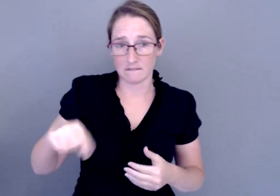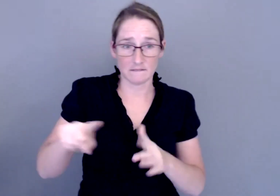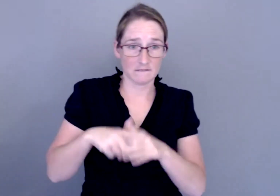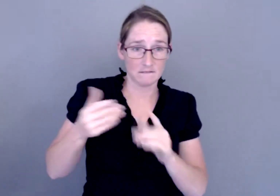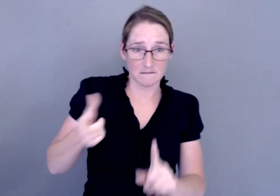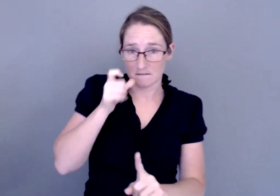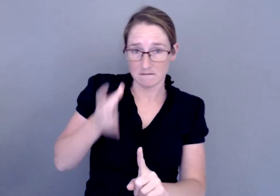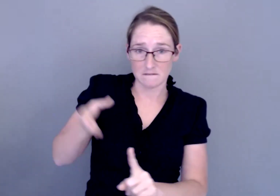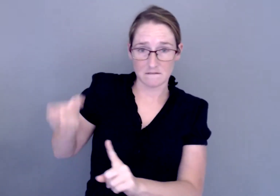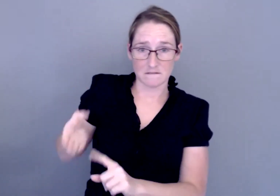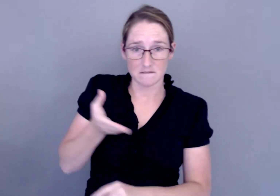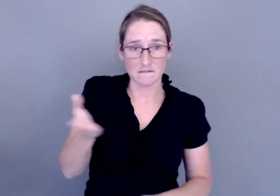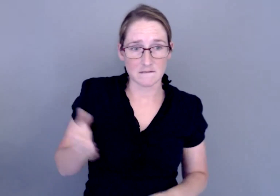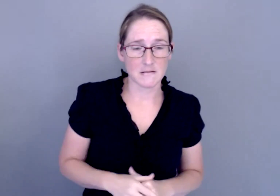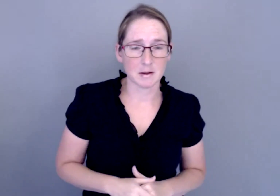yourselves?